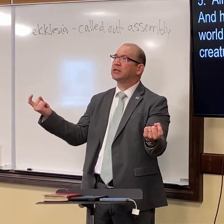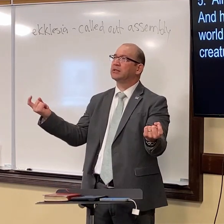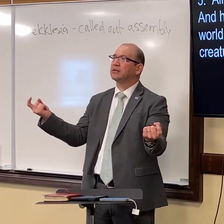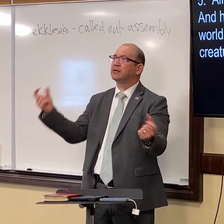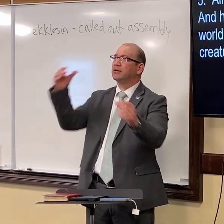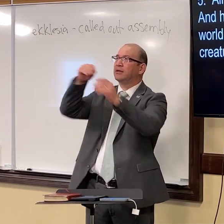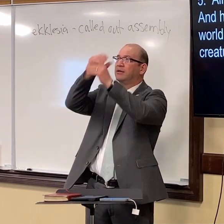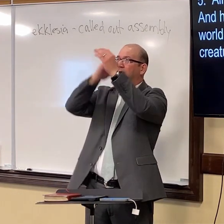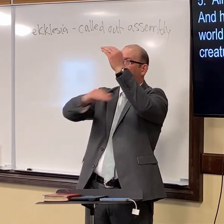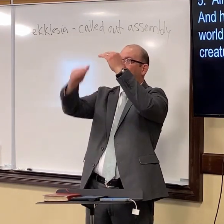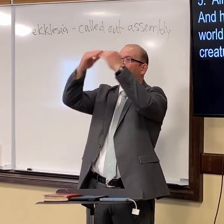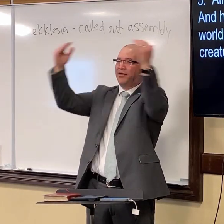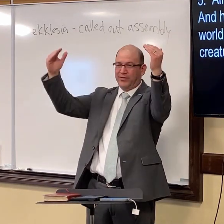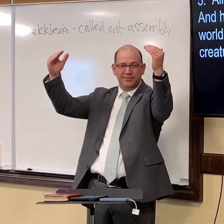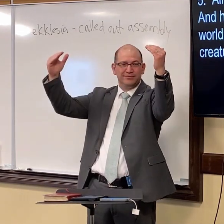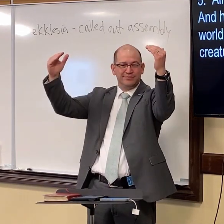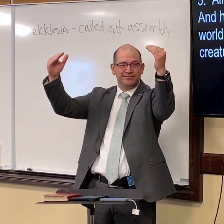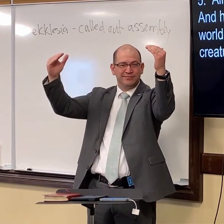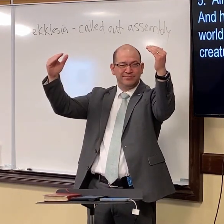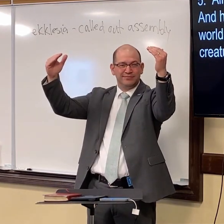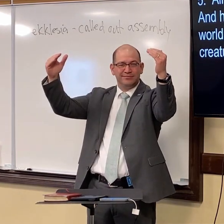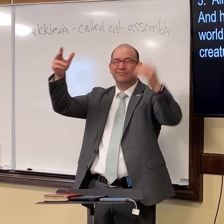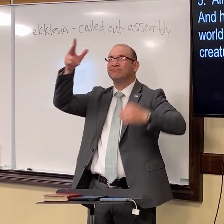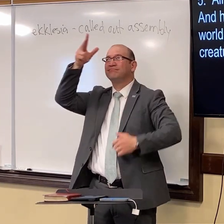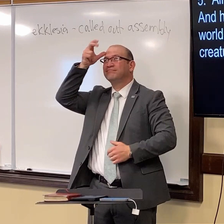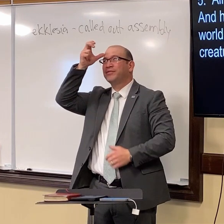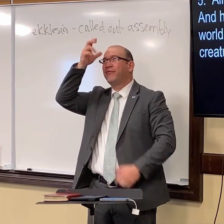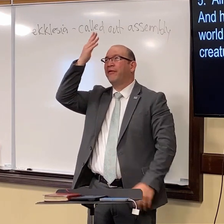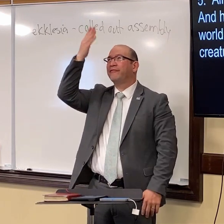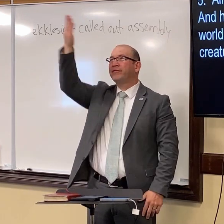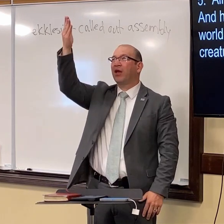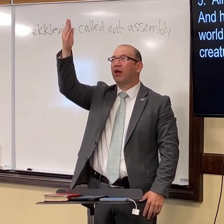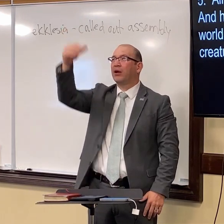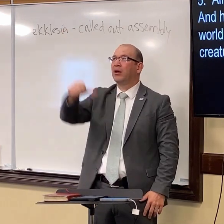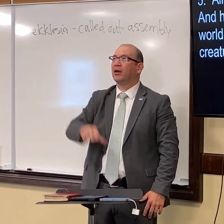The first sin happened in heaven.